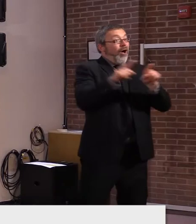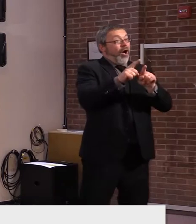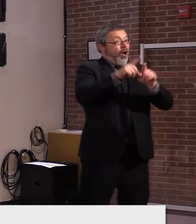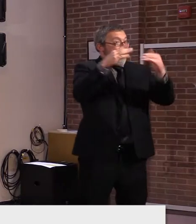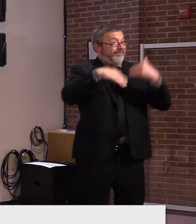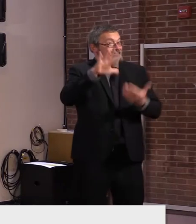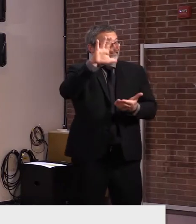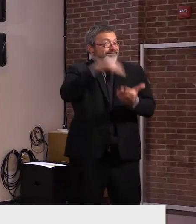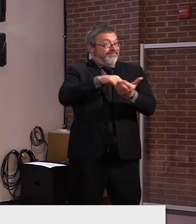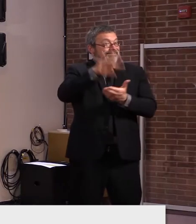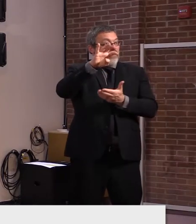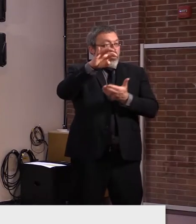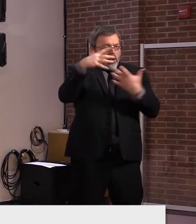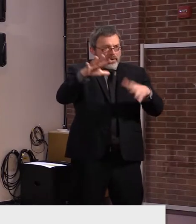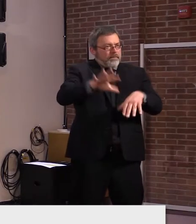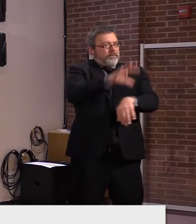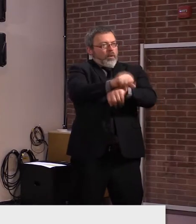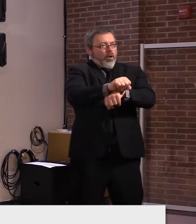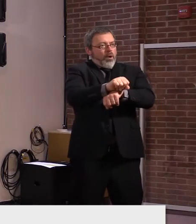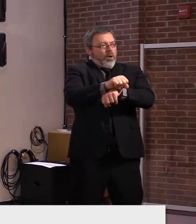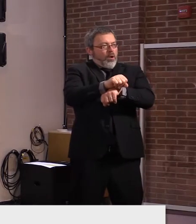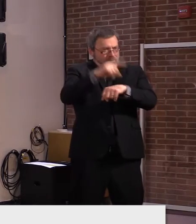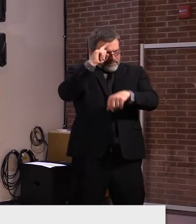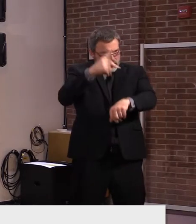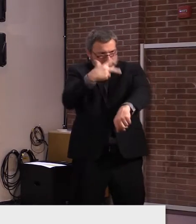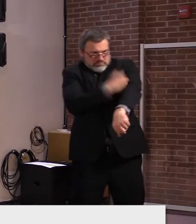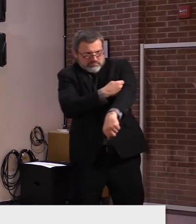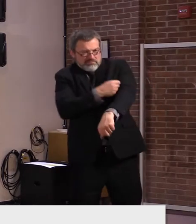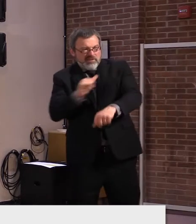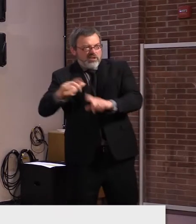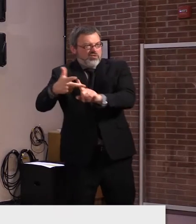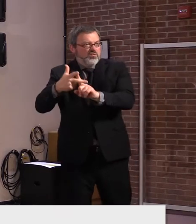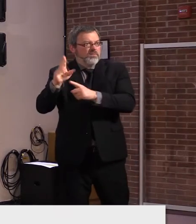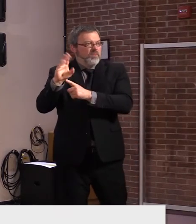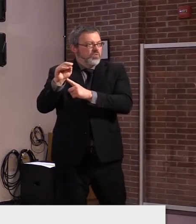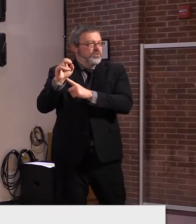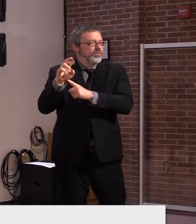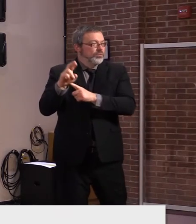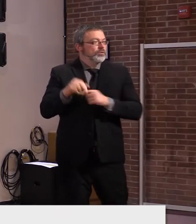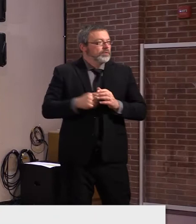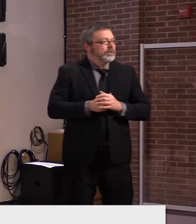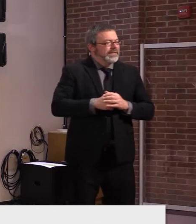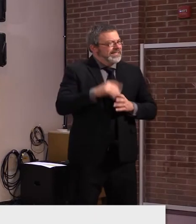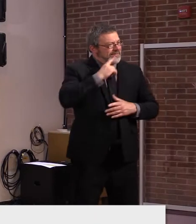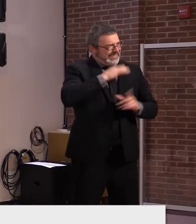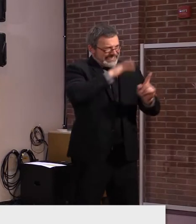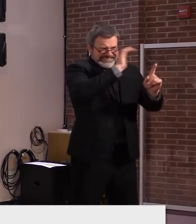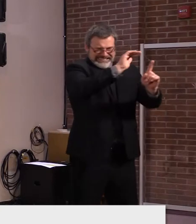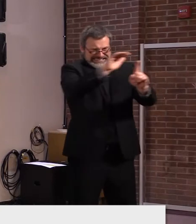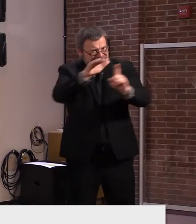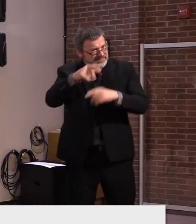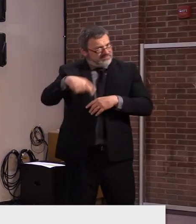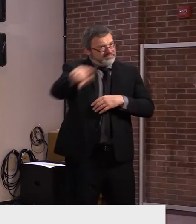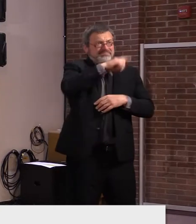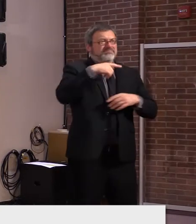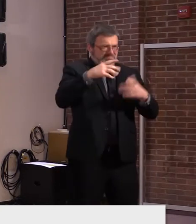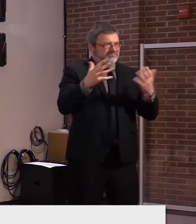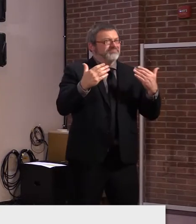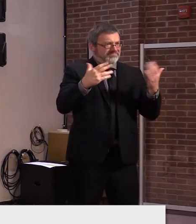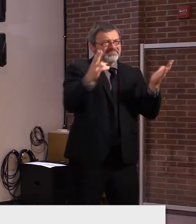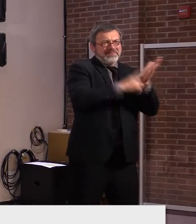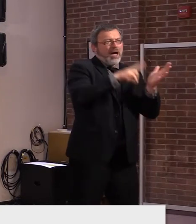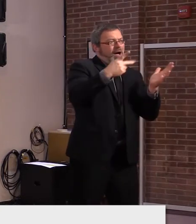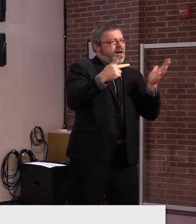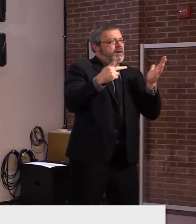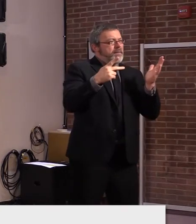appointments to get boosters. We'd like to see more people take advantage of this opportunity to have additional protection from